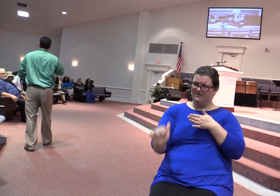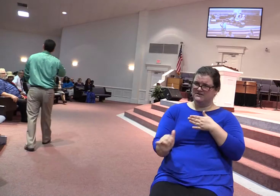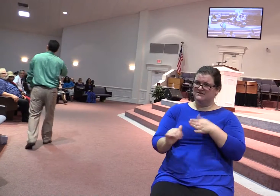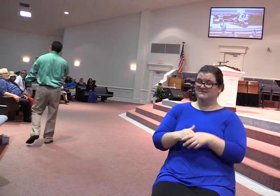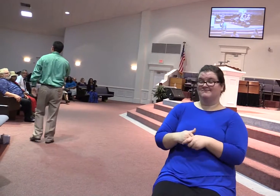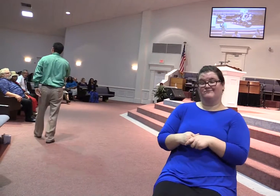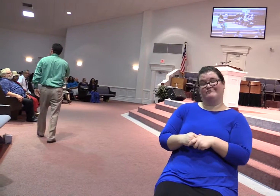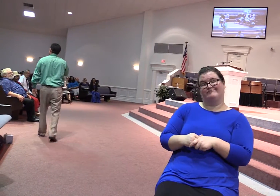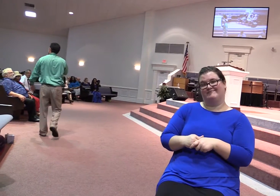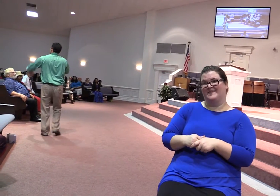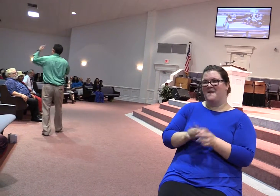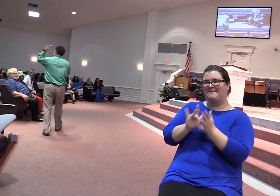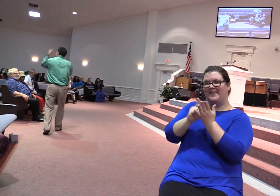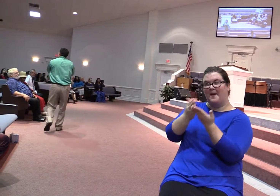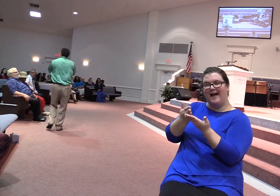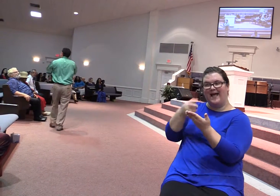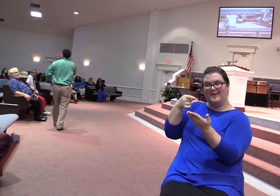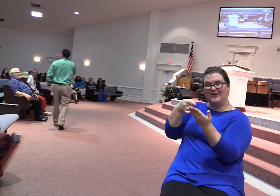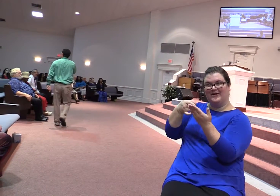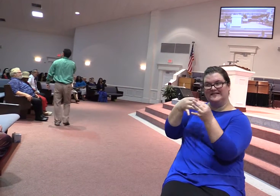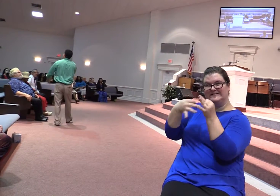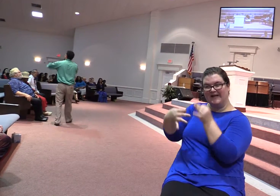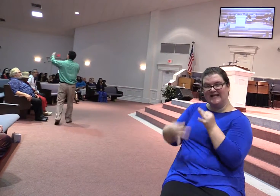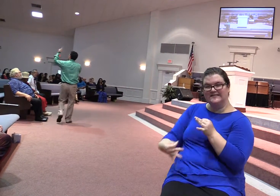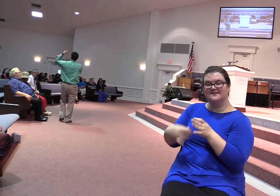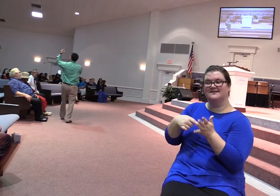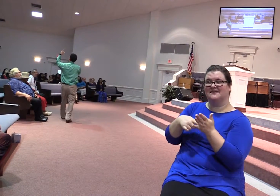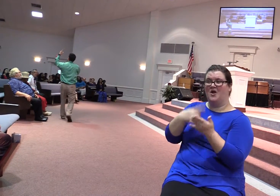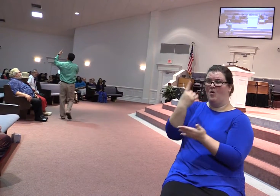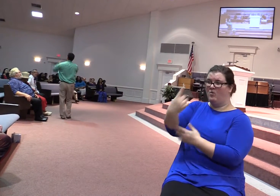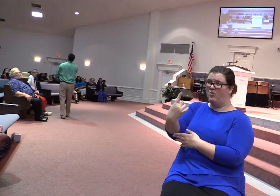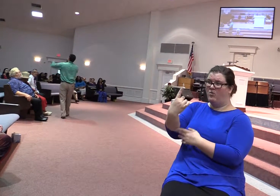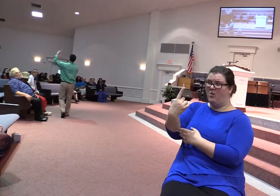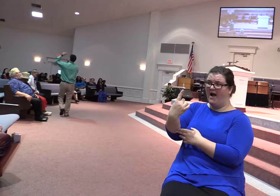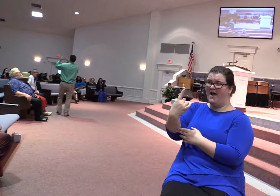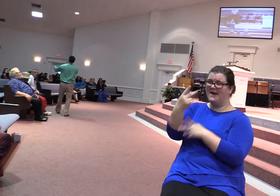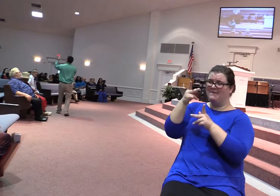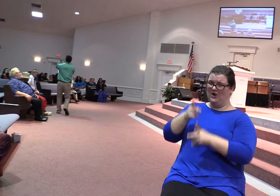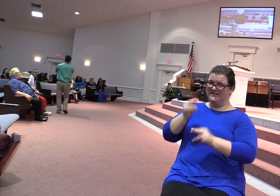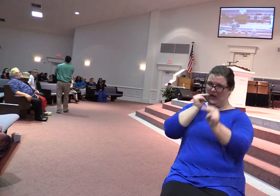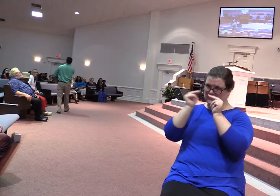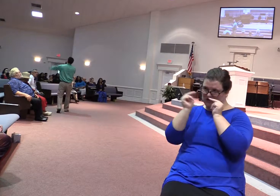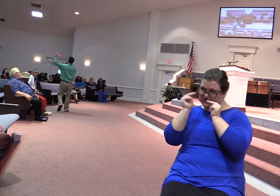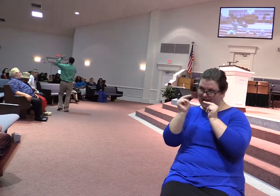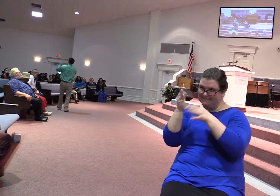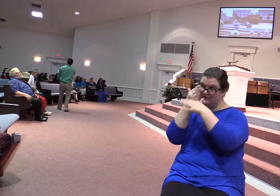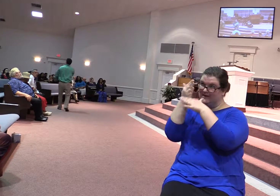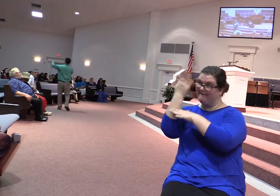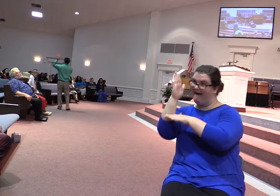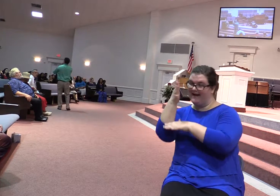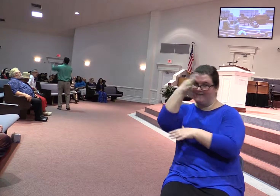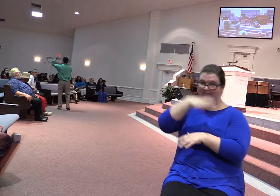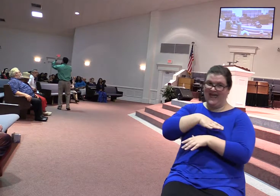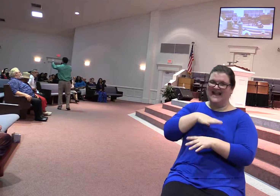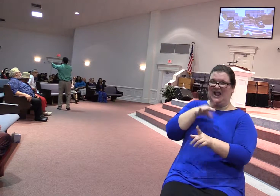Hallelujah. But the Bible, the Word of God says that there's only one mediator between God and man, and that is